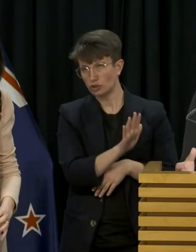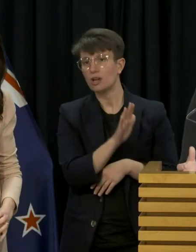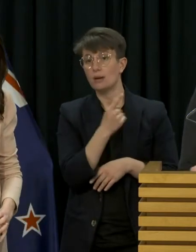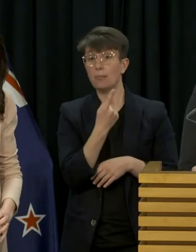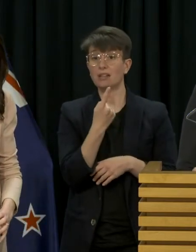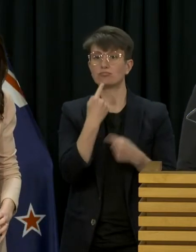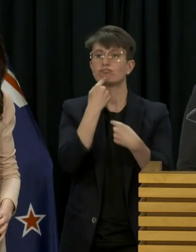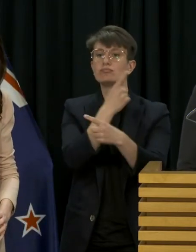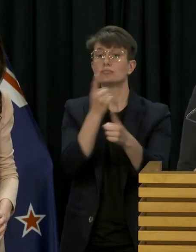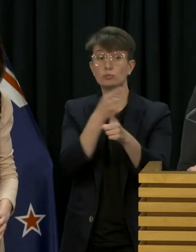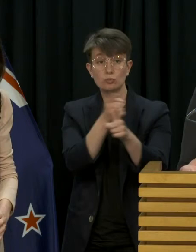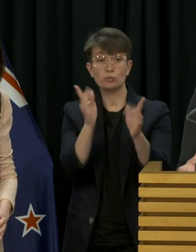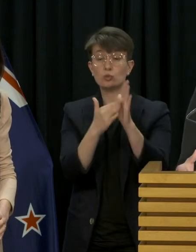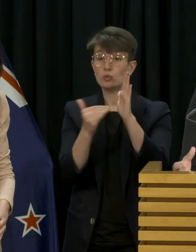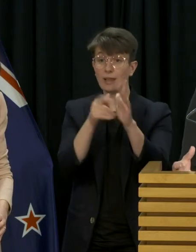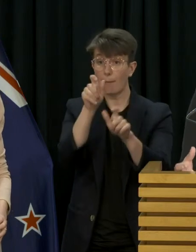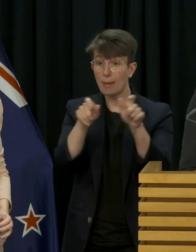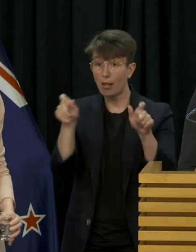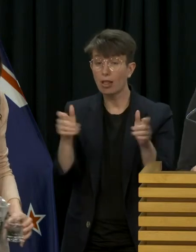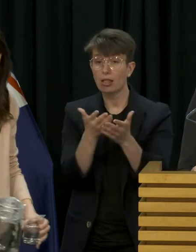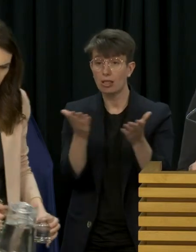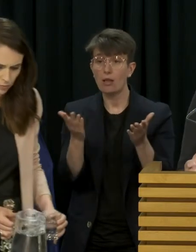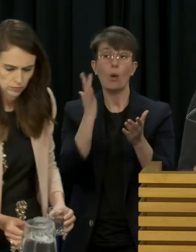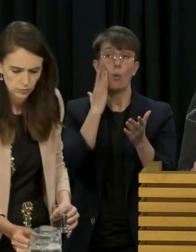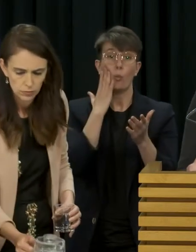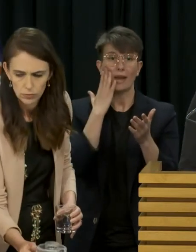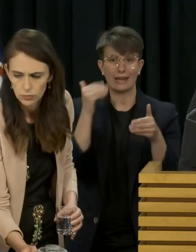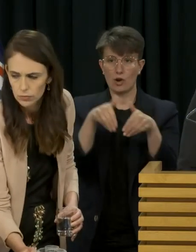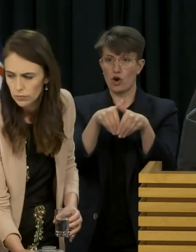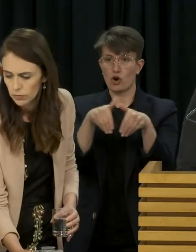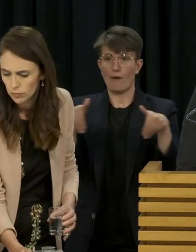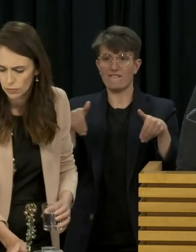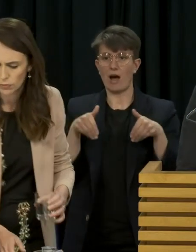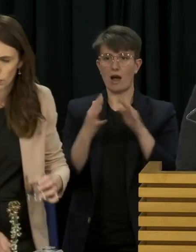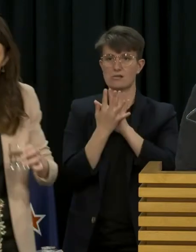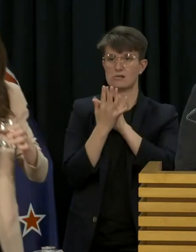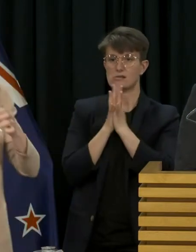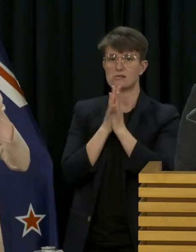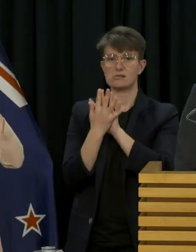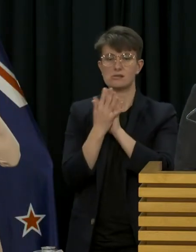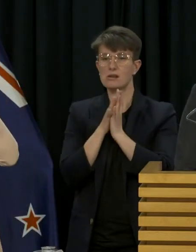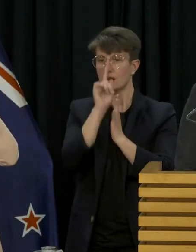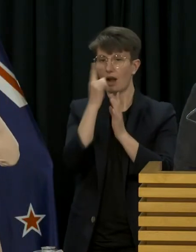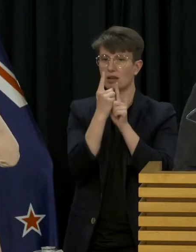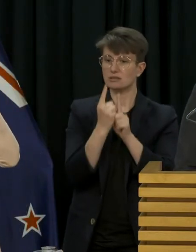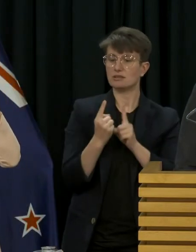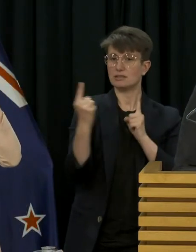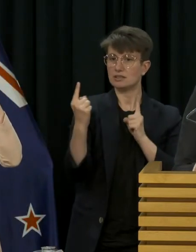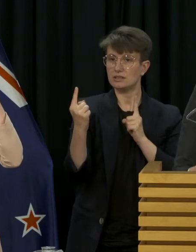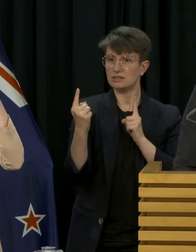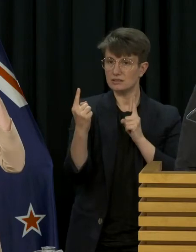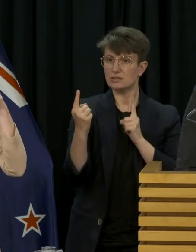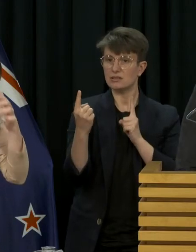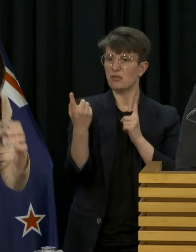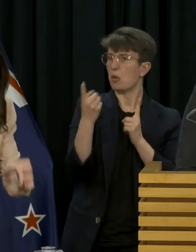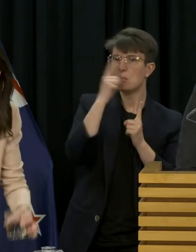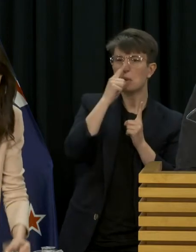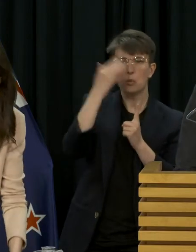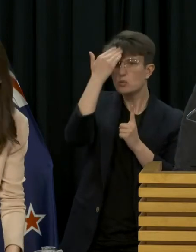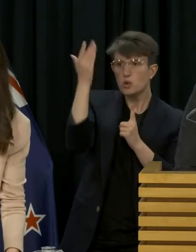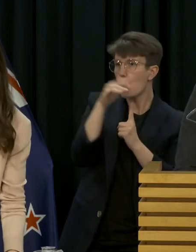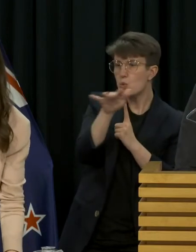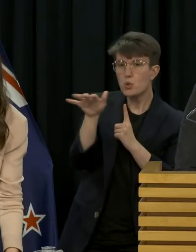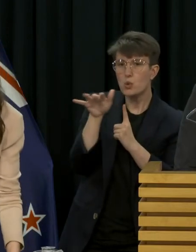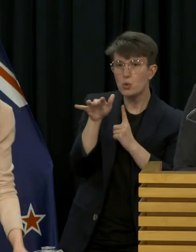in a confined space, when you can't physically and socially distance yourself from people you don't know, we would encourage you to wear a